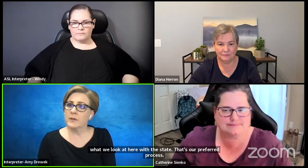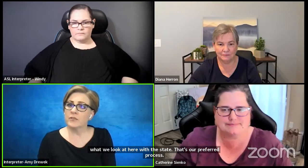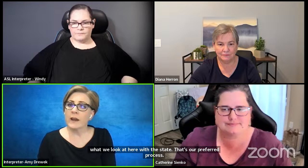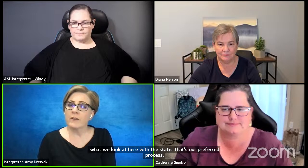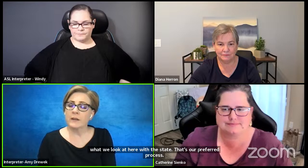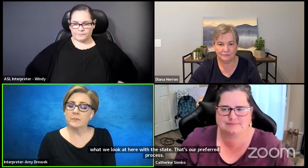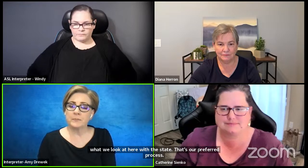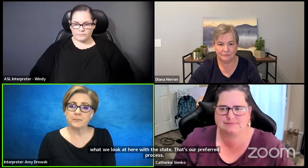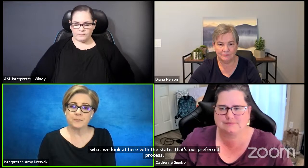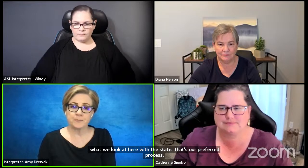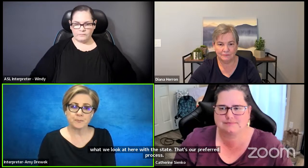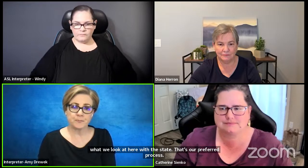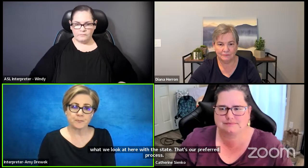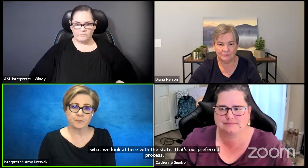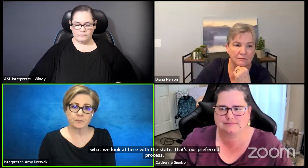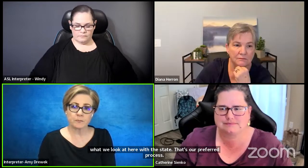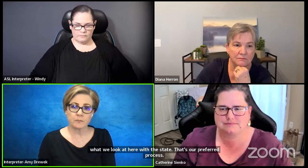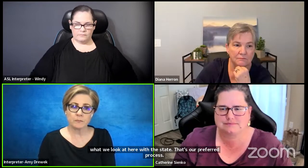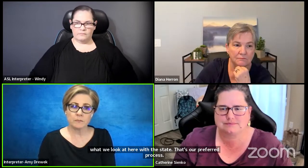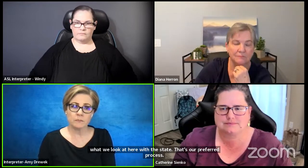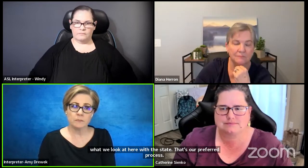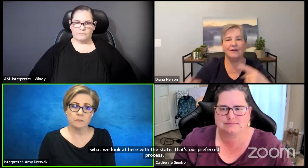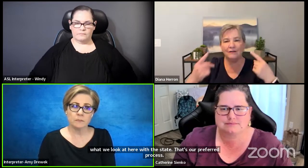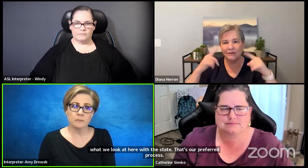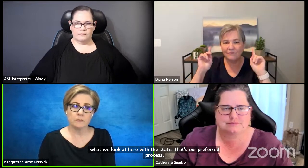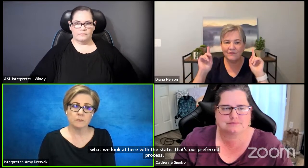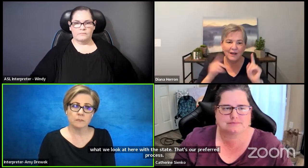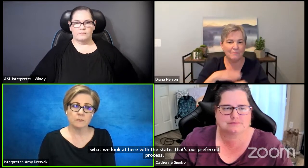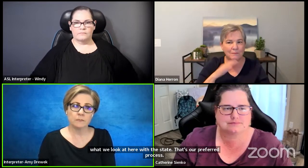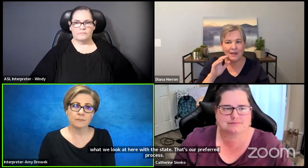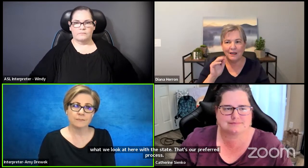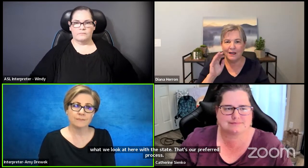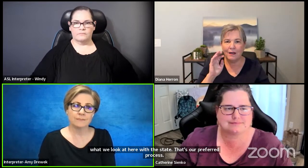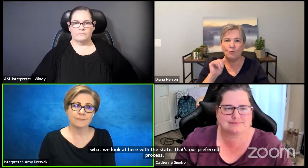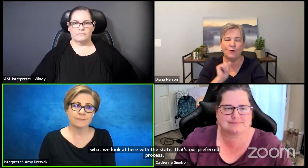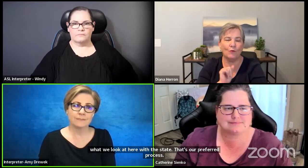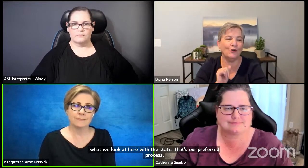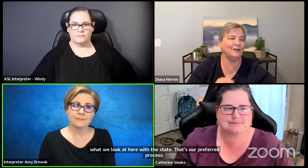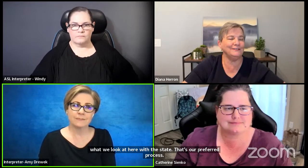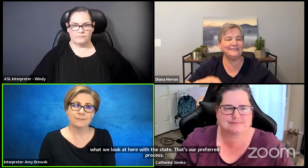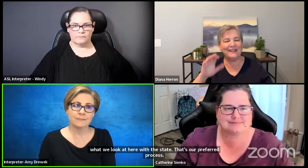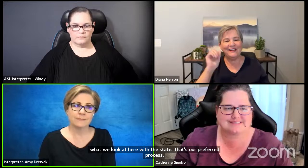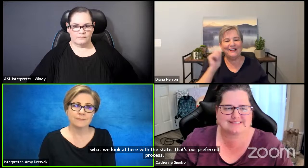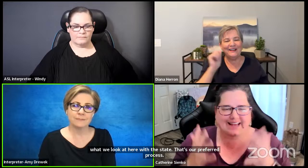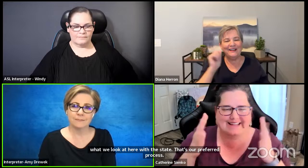Commissioner Herron.